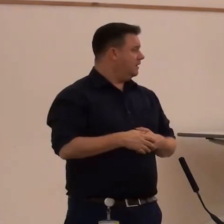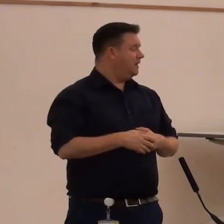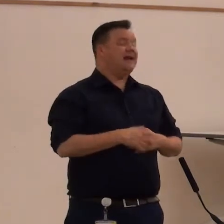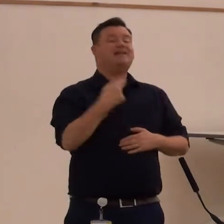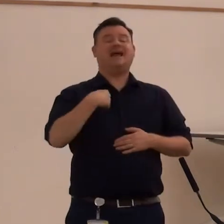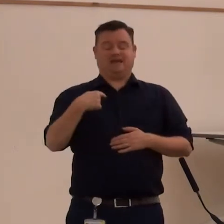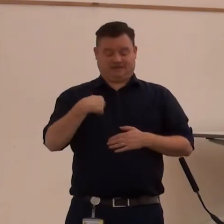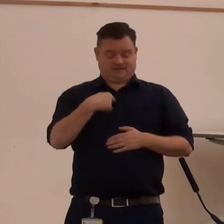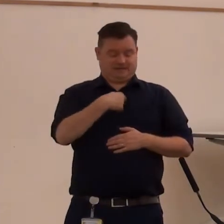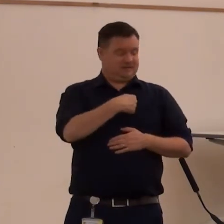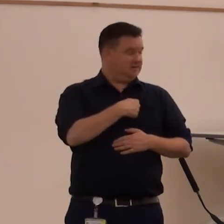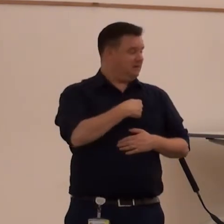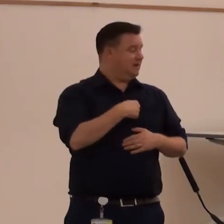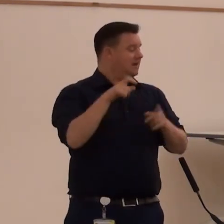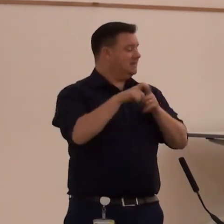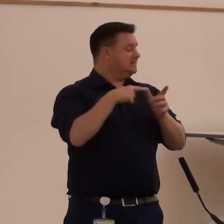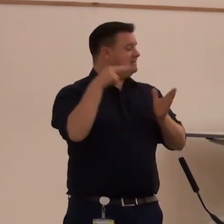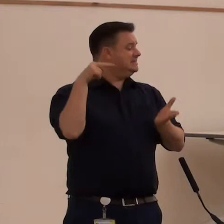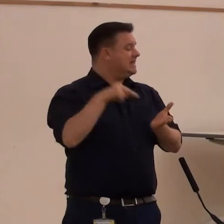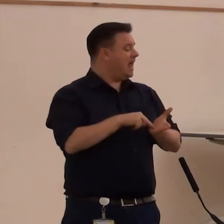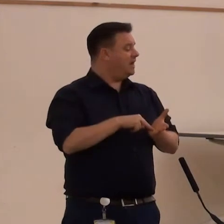"Dan, we will ride."